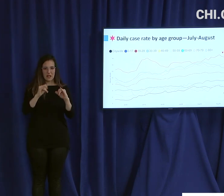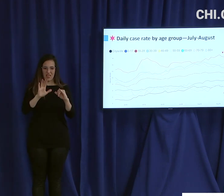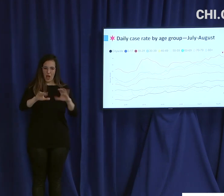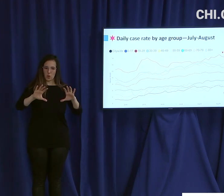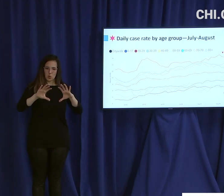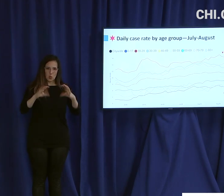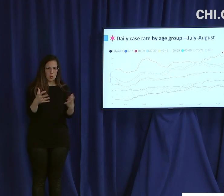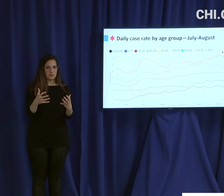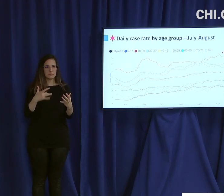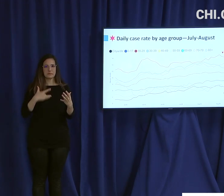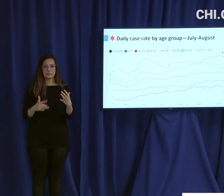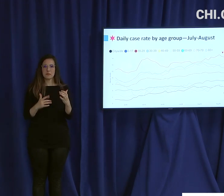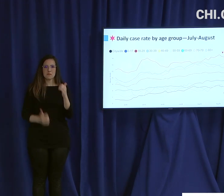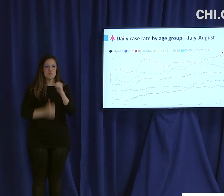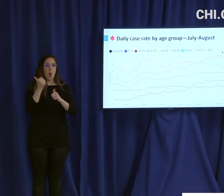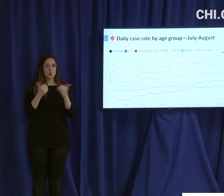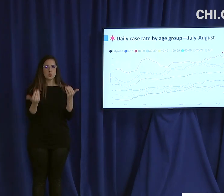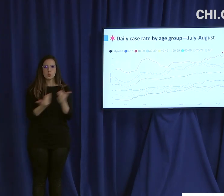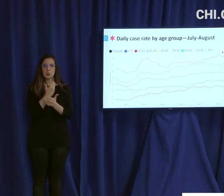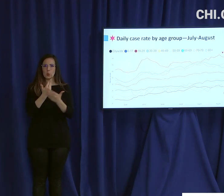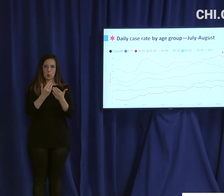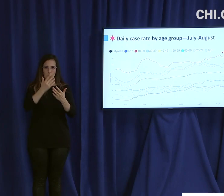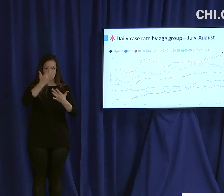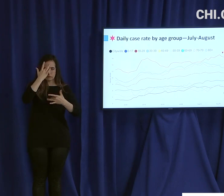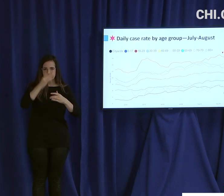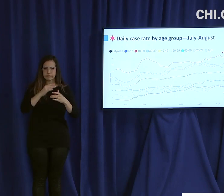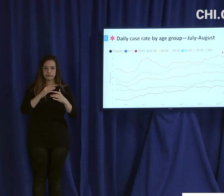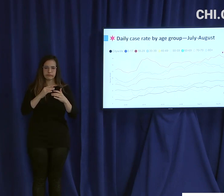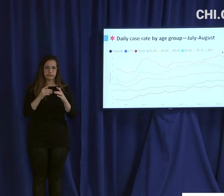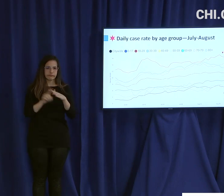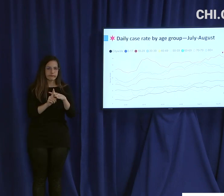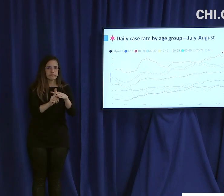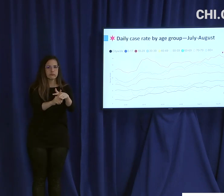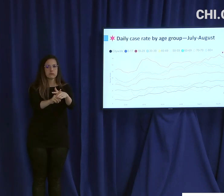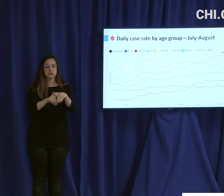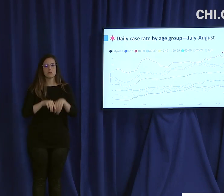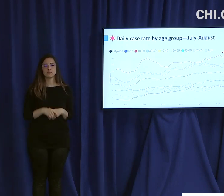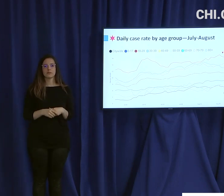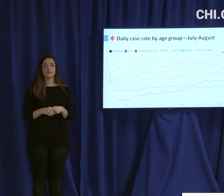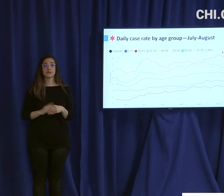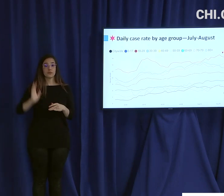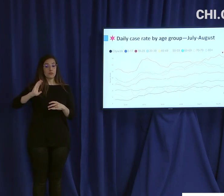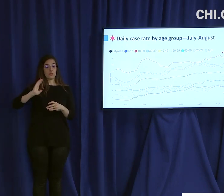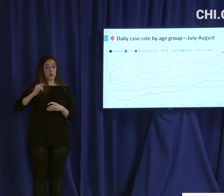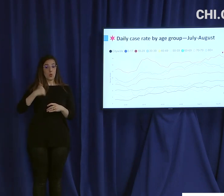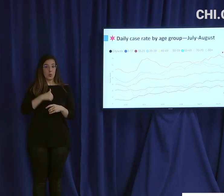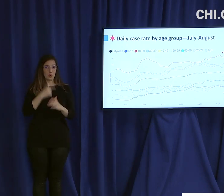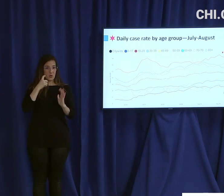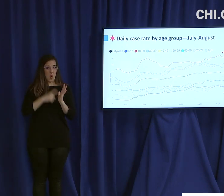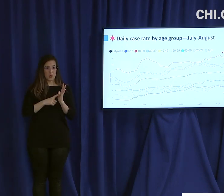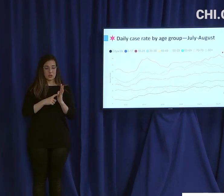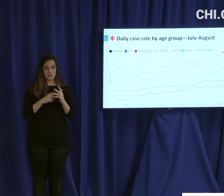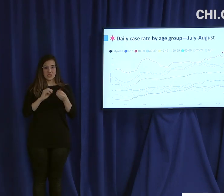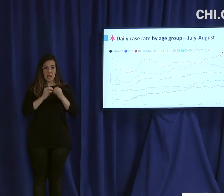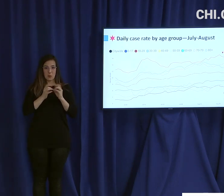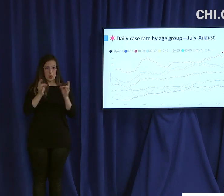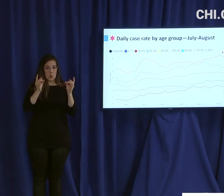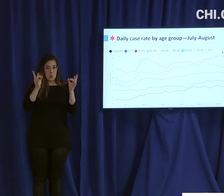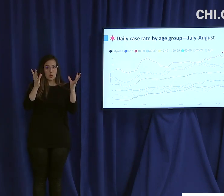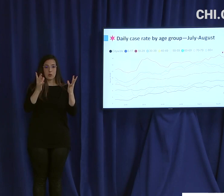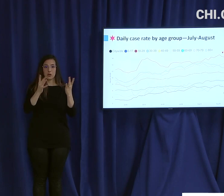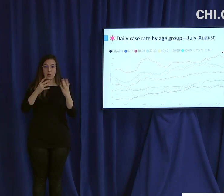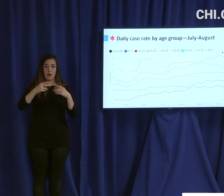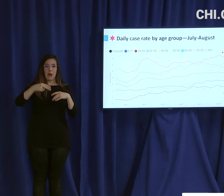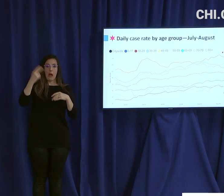cases. Early on in this outbreak, when we were really seeing those very bad numbers, we were seeing a lot of cases and the